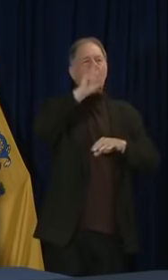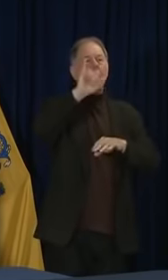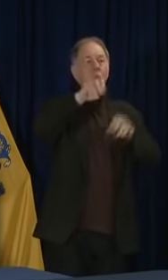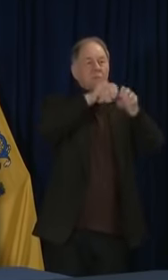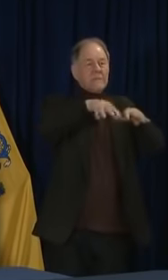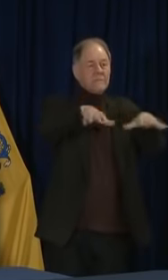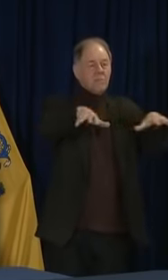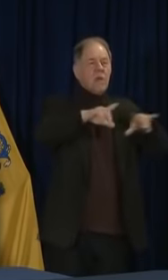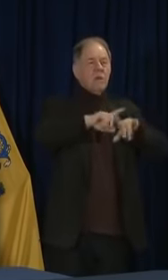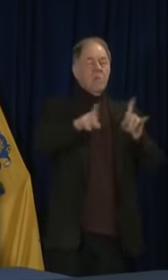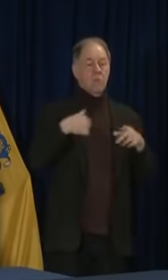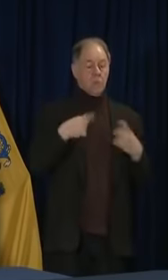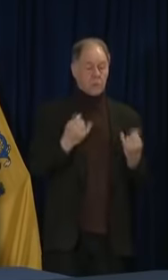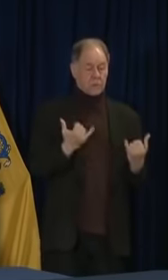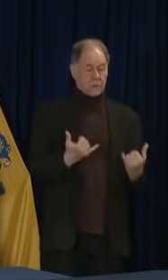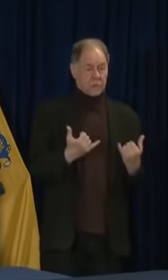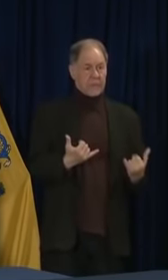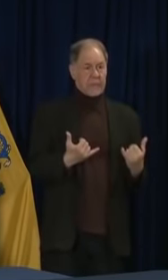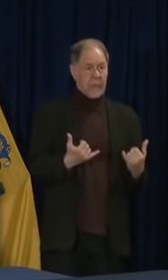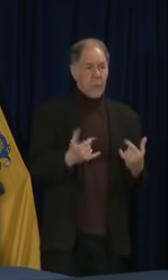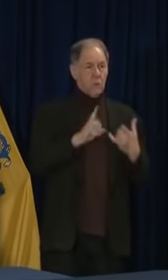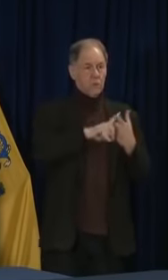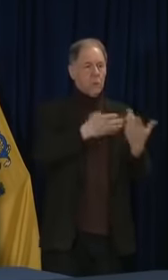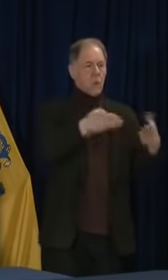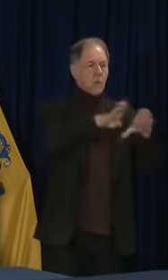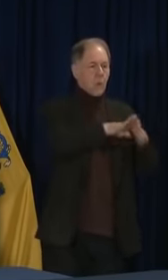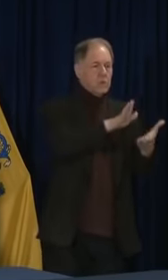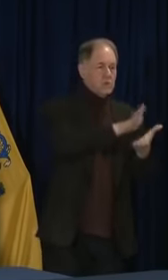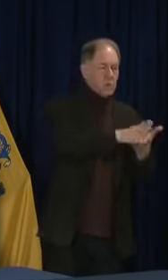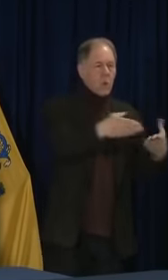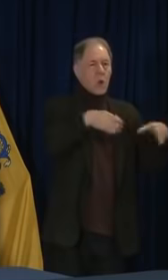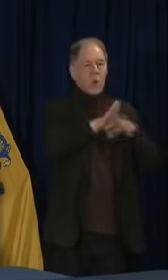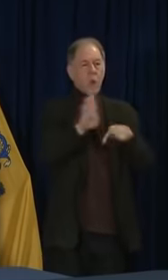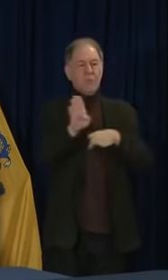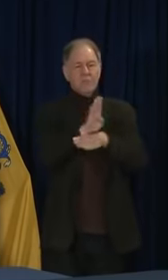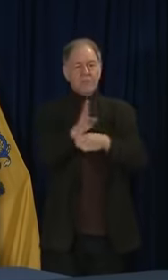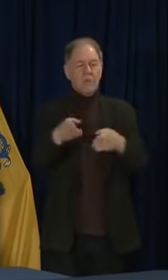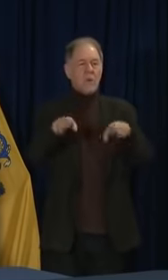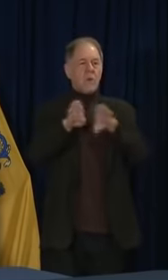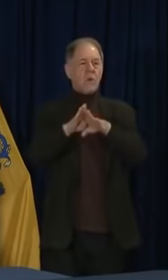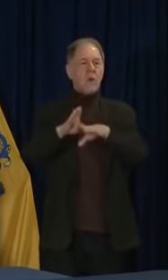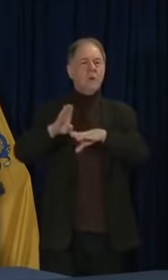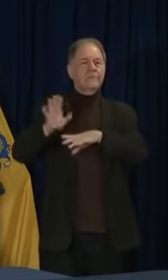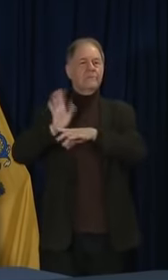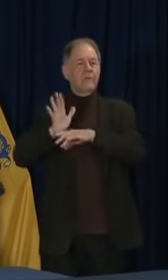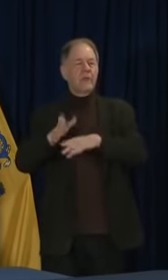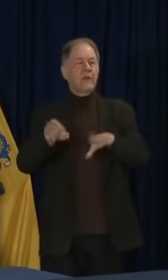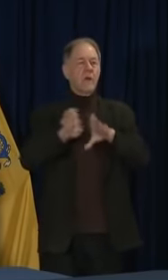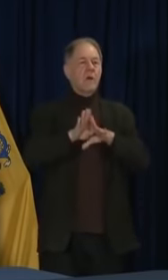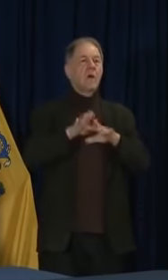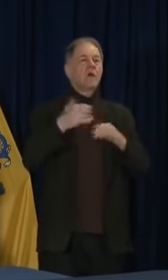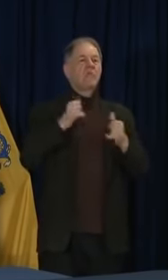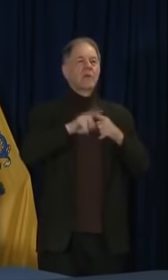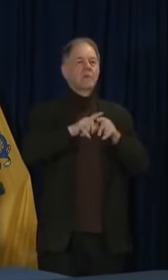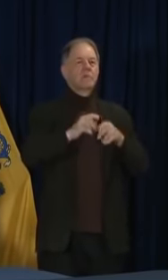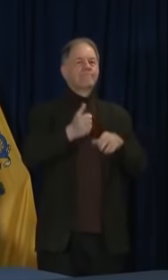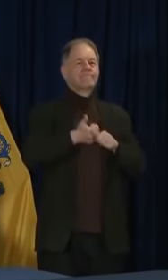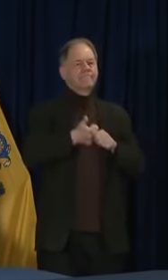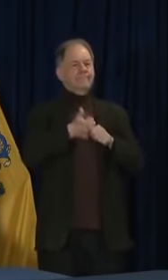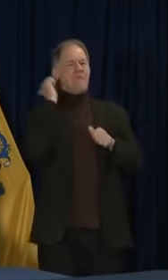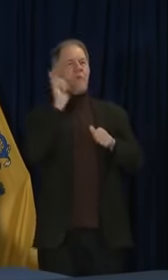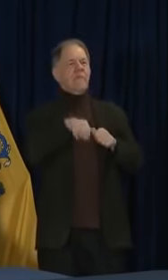we're taking today are unquestionably to do everything we can to get out ahead of that as best we can. So even if it